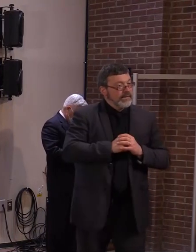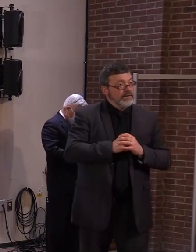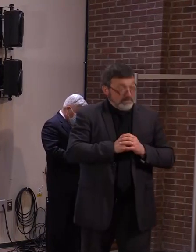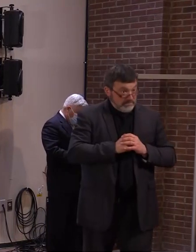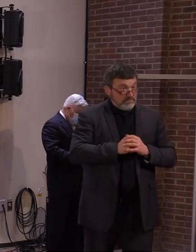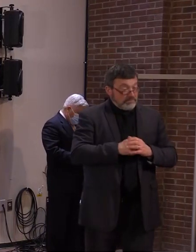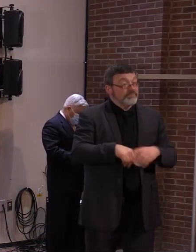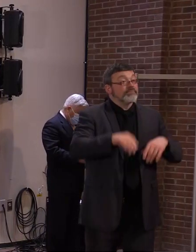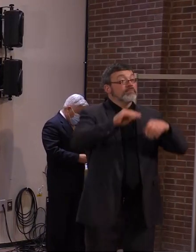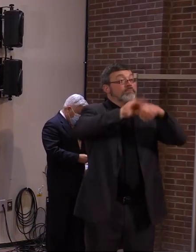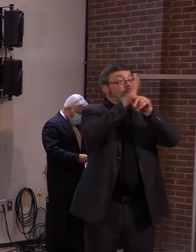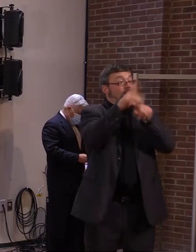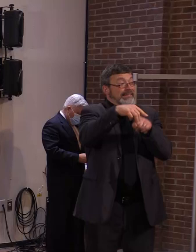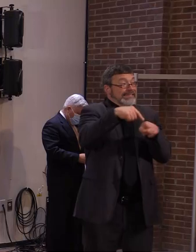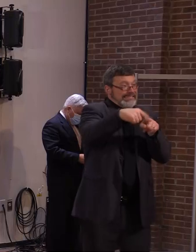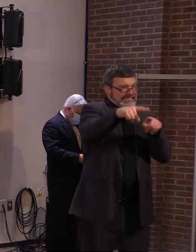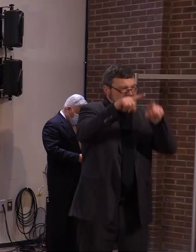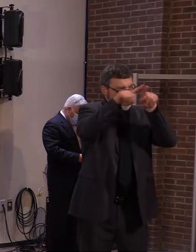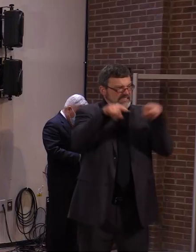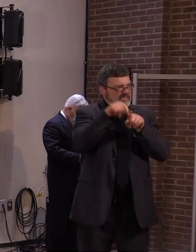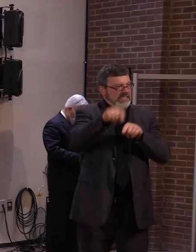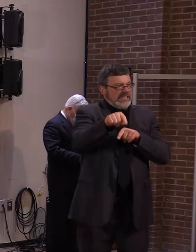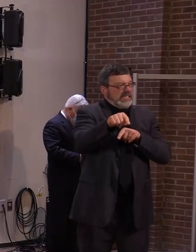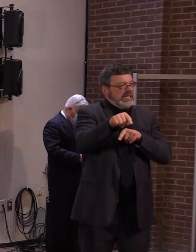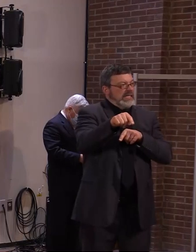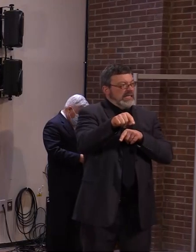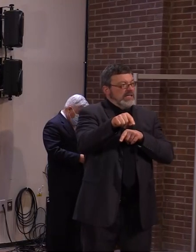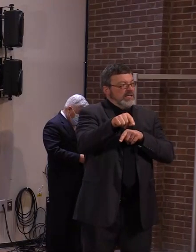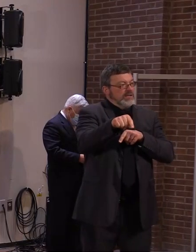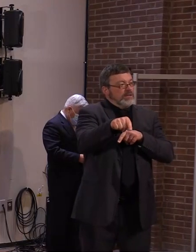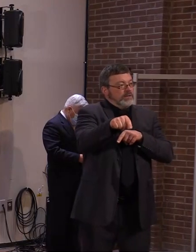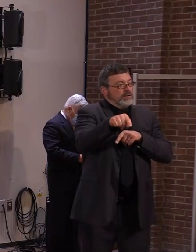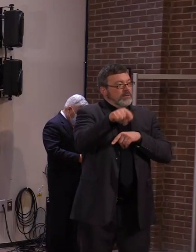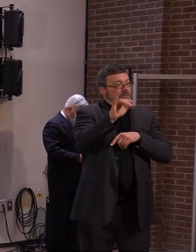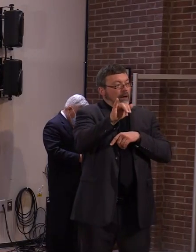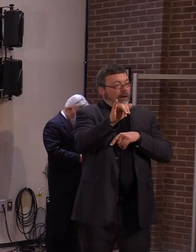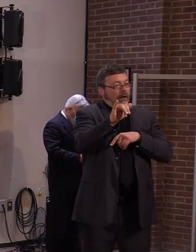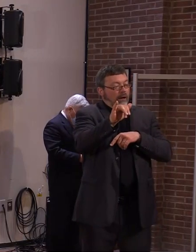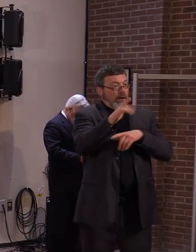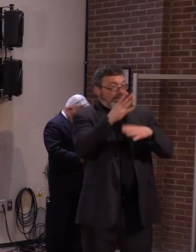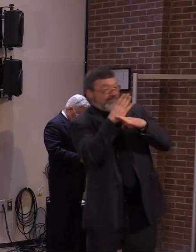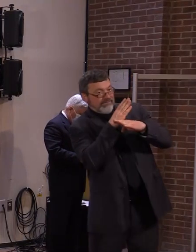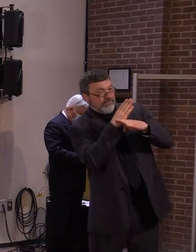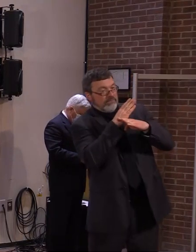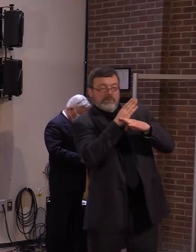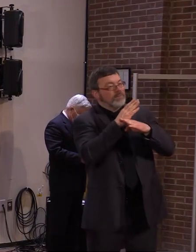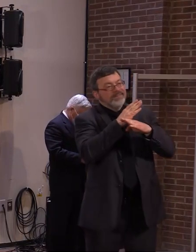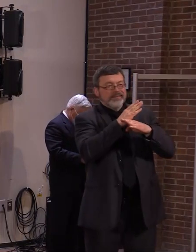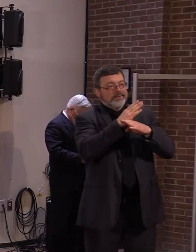protected until you've gotten your booster, period. Visit